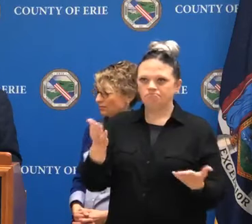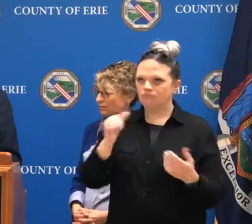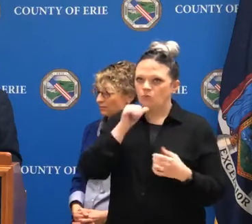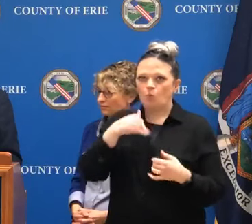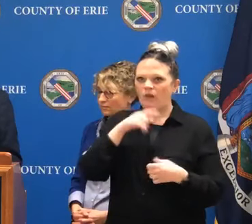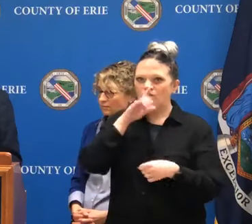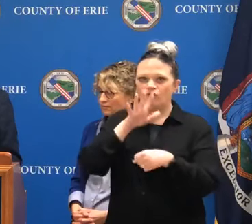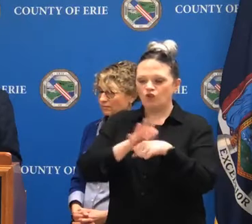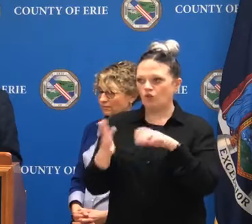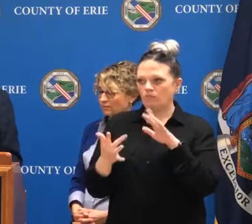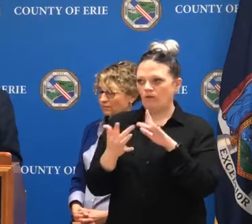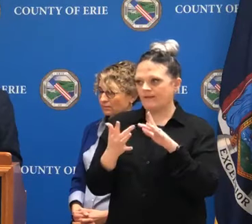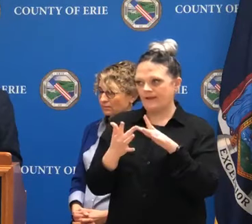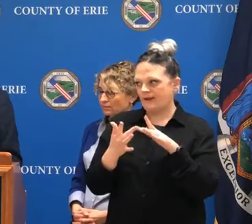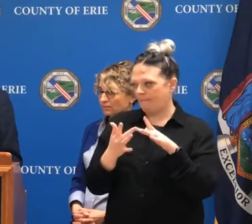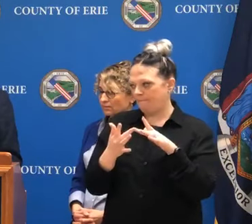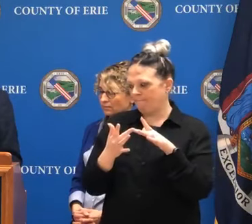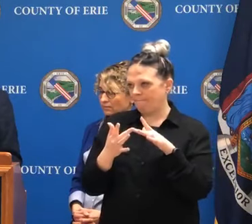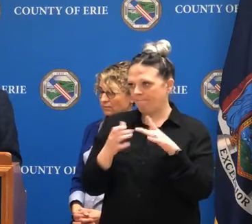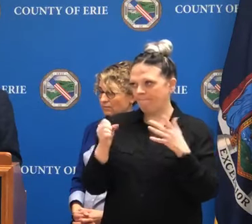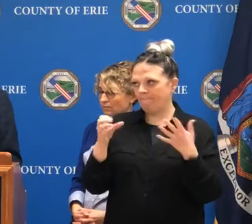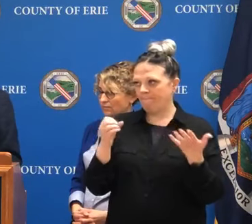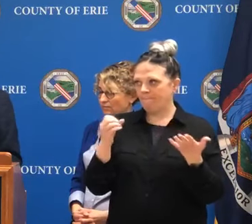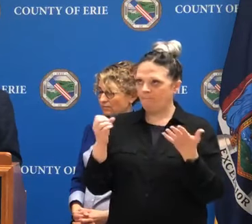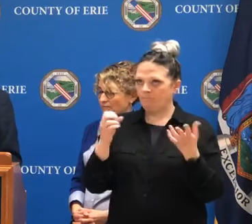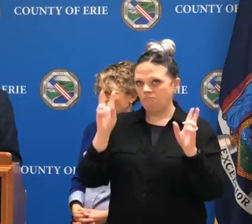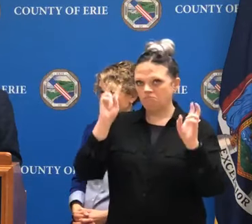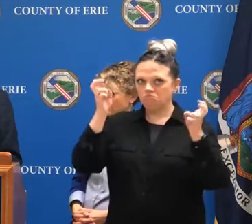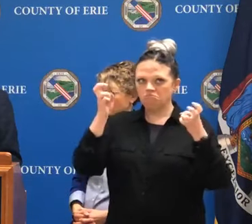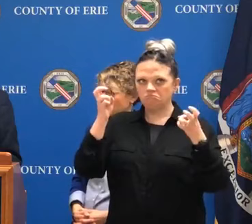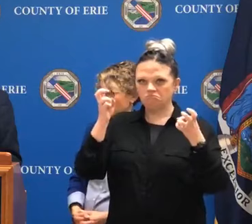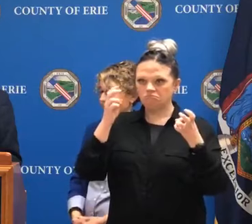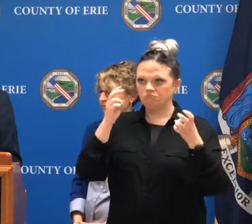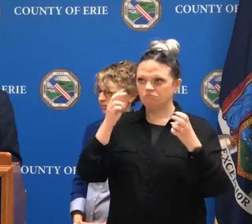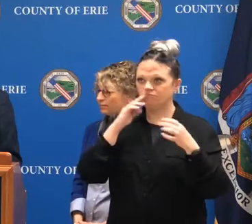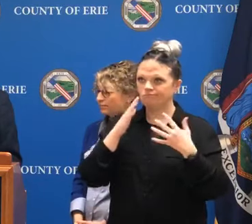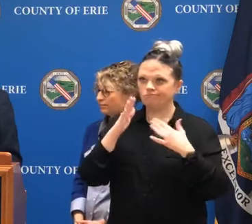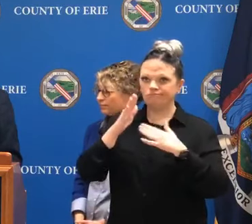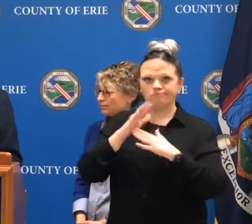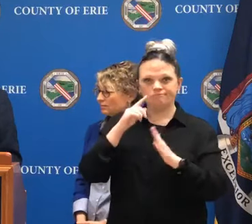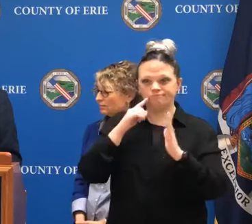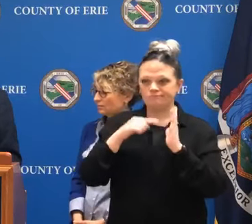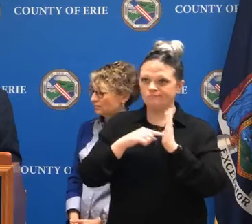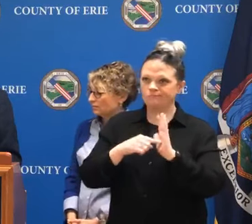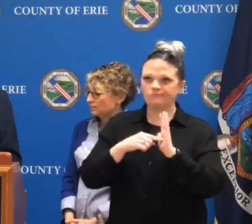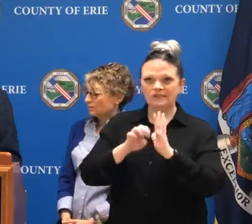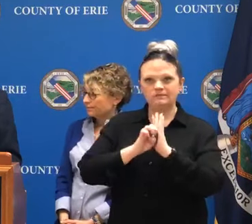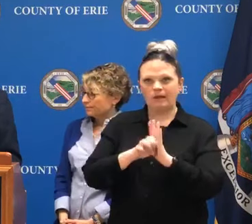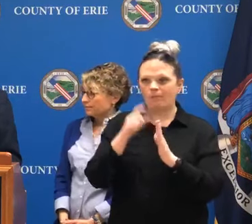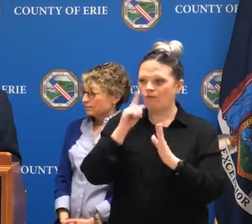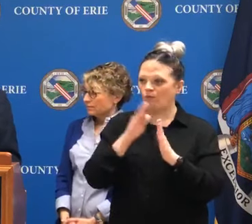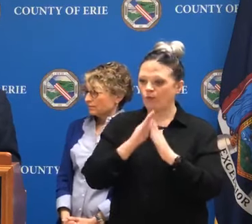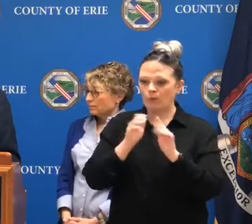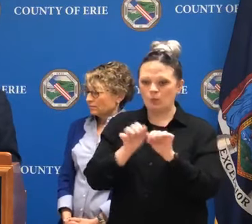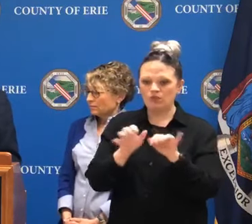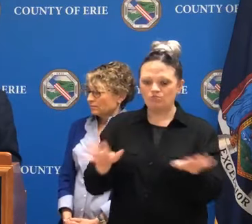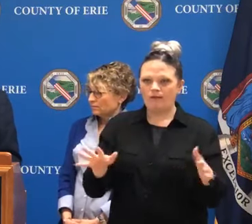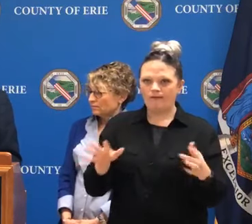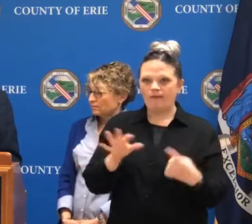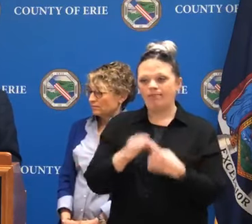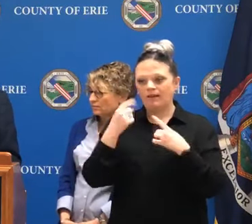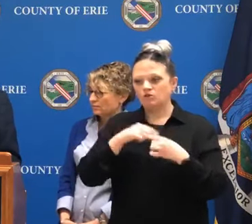confirmed contact. So it is what you would consider the prime example of community spread. And unless we get